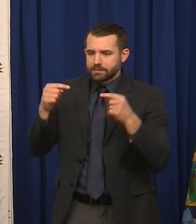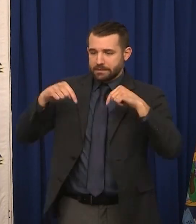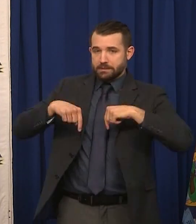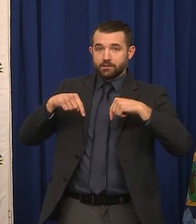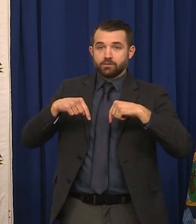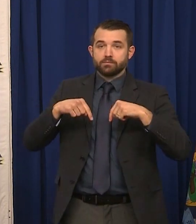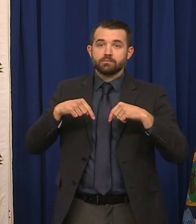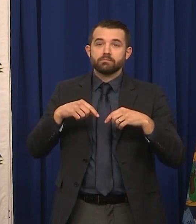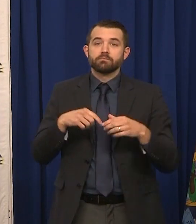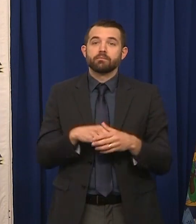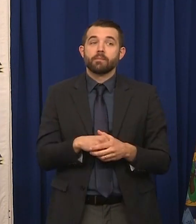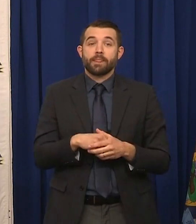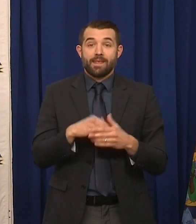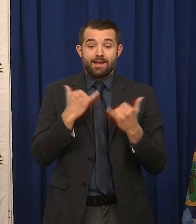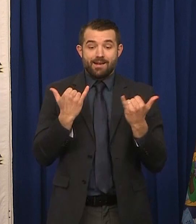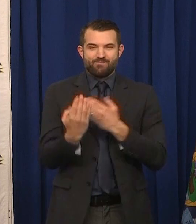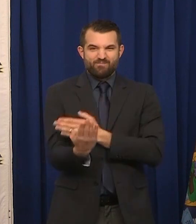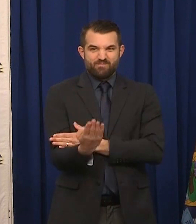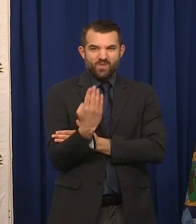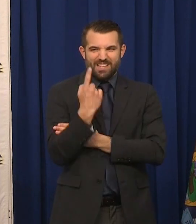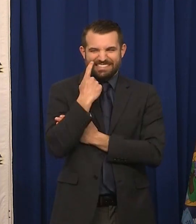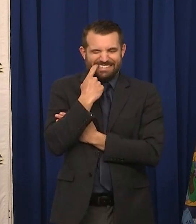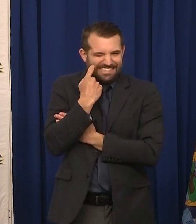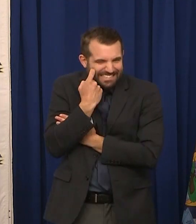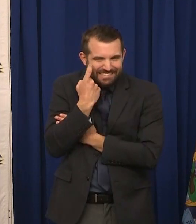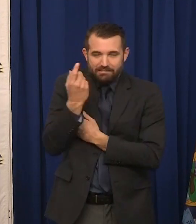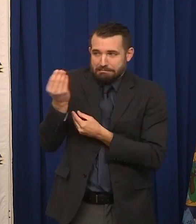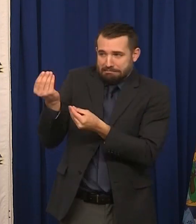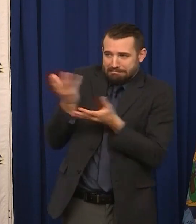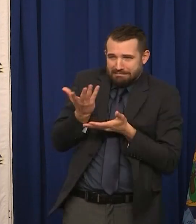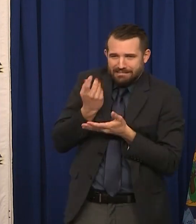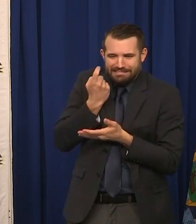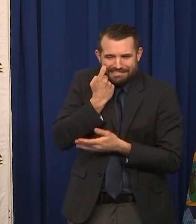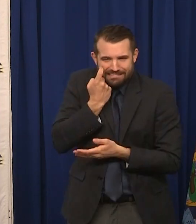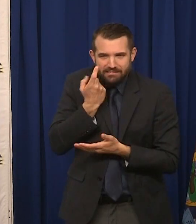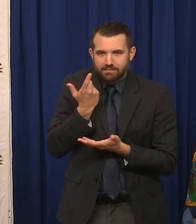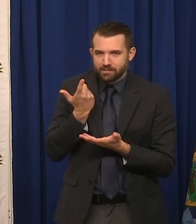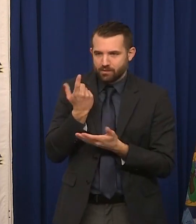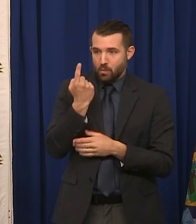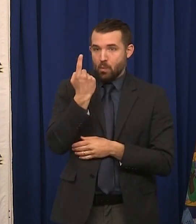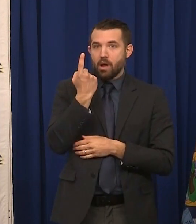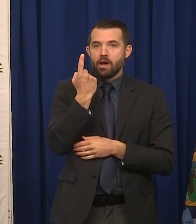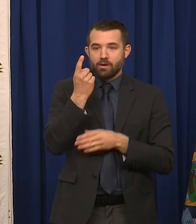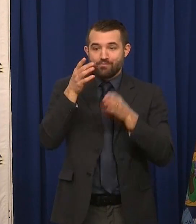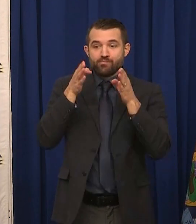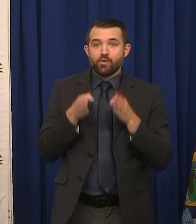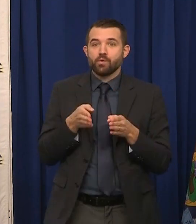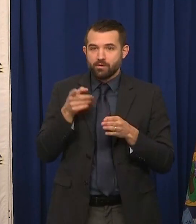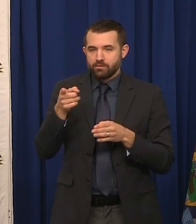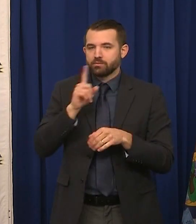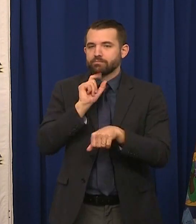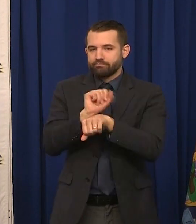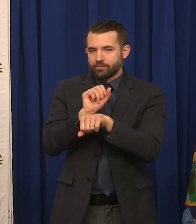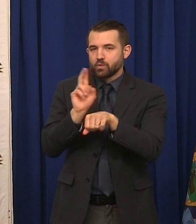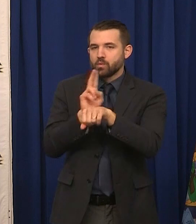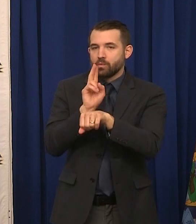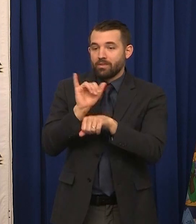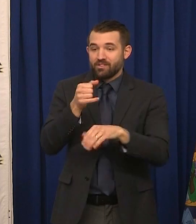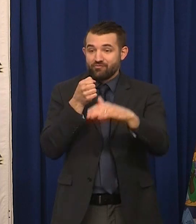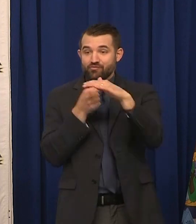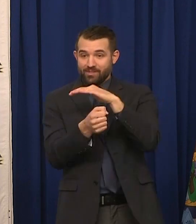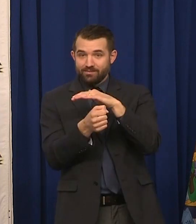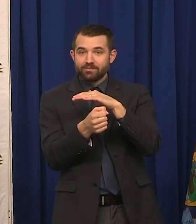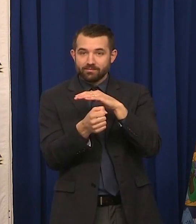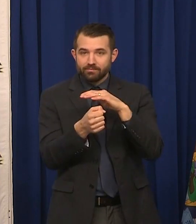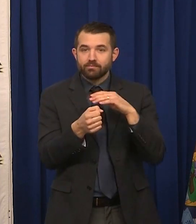information that we've just received, I wanted to note that there has been 1 such individual, and again, more information will be forthcoming.